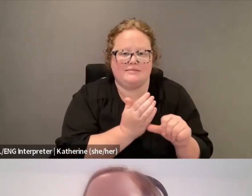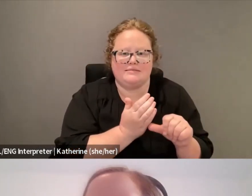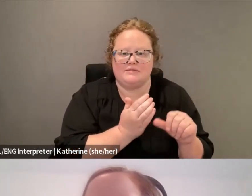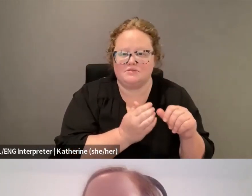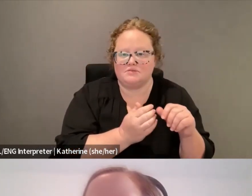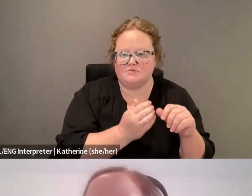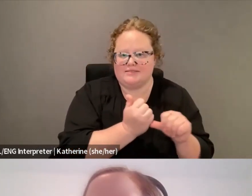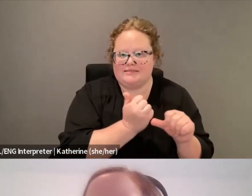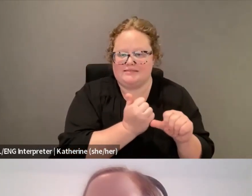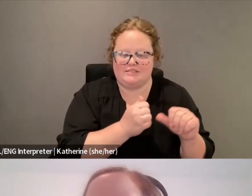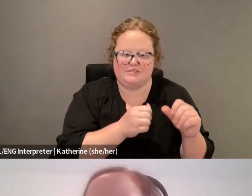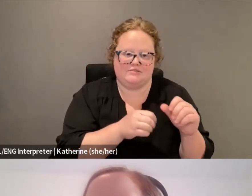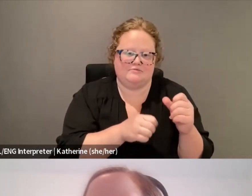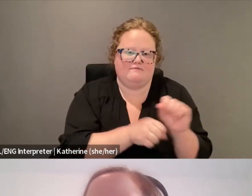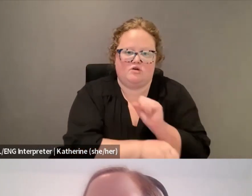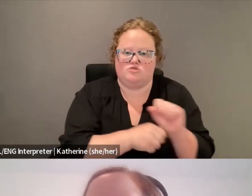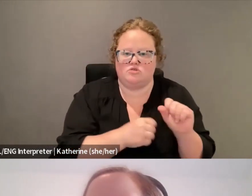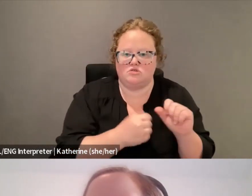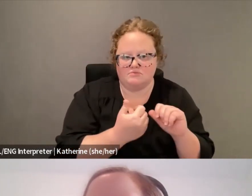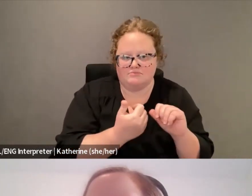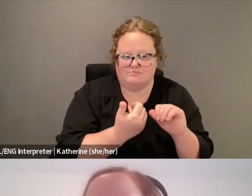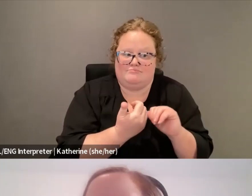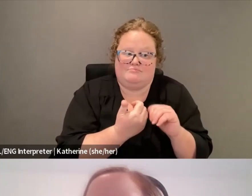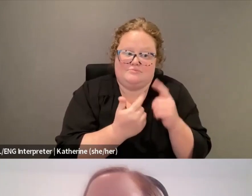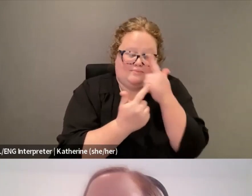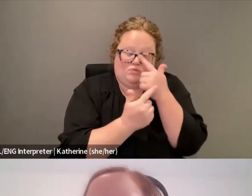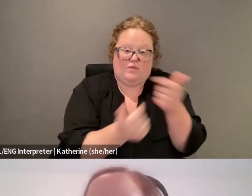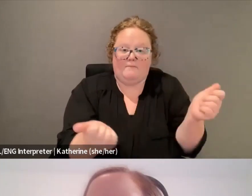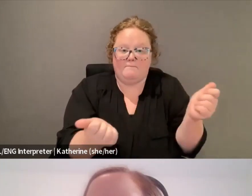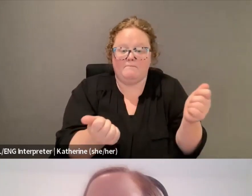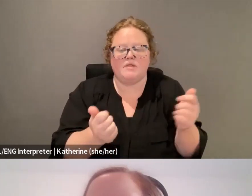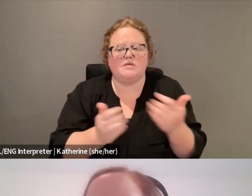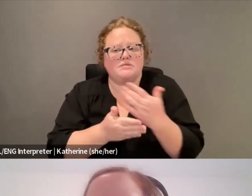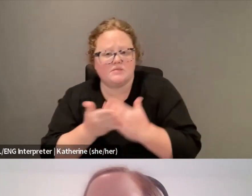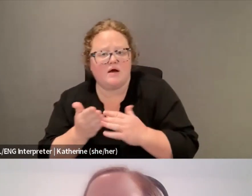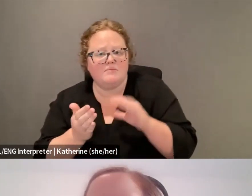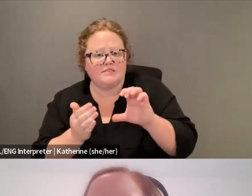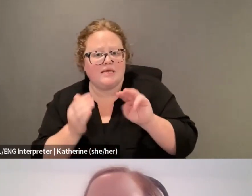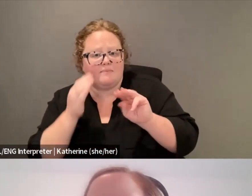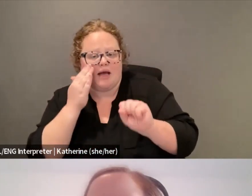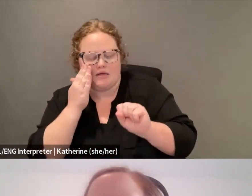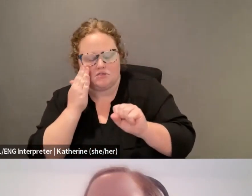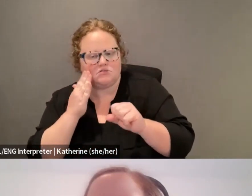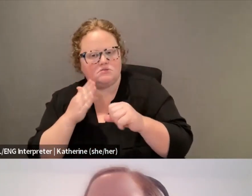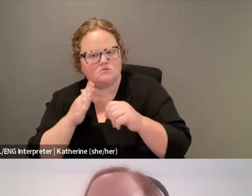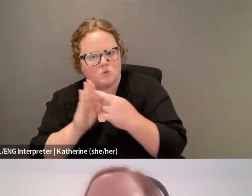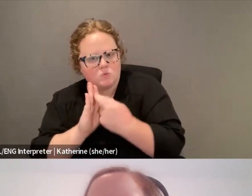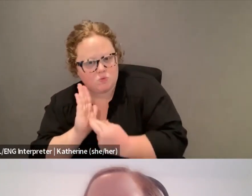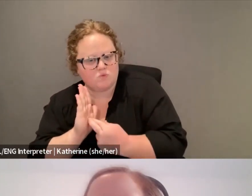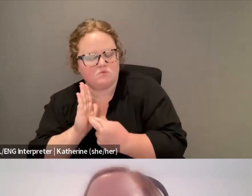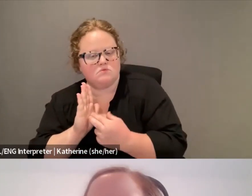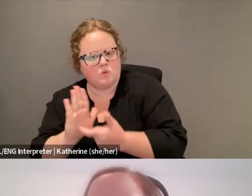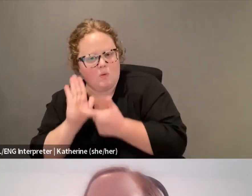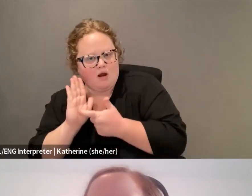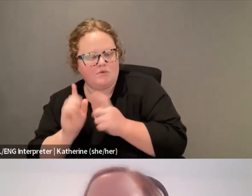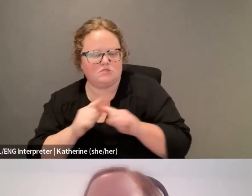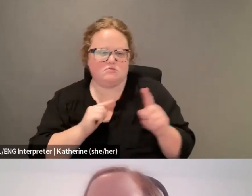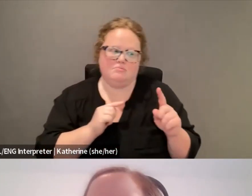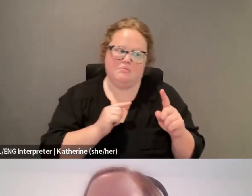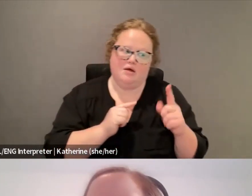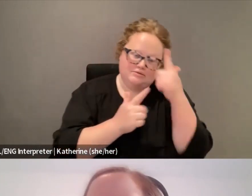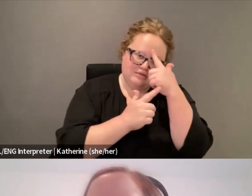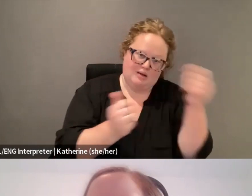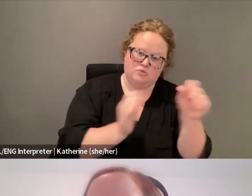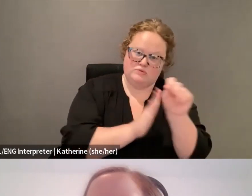CMS requirements and guidelines, but there's a lot of room for state discretion there. So states are not required to use